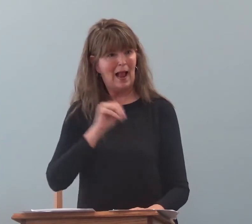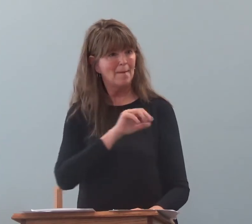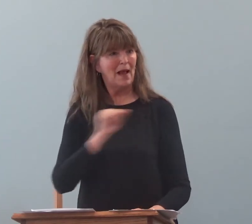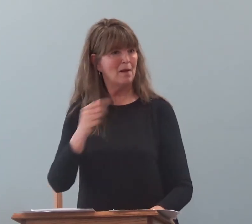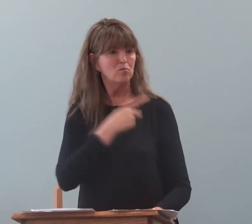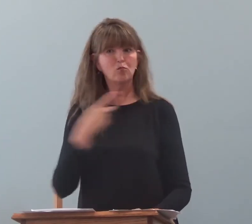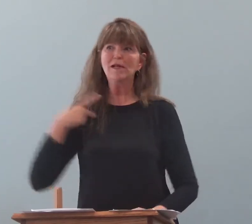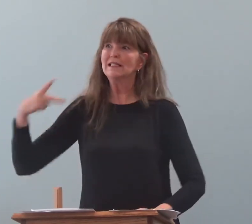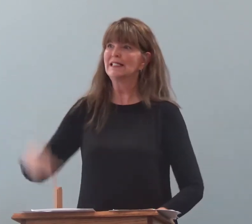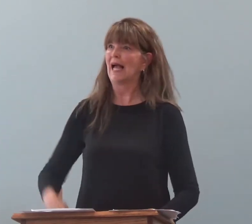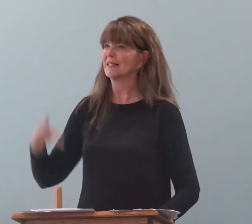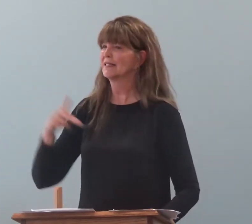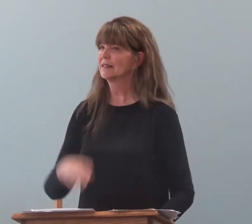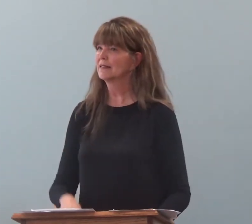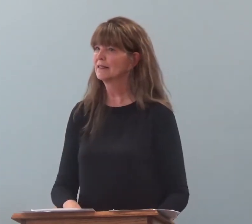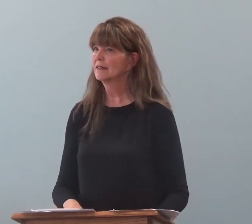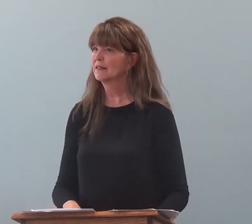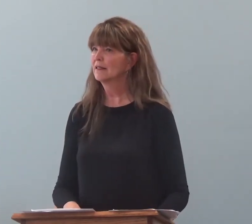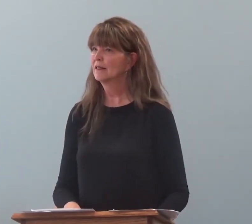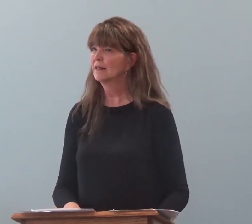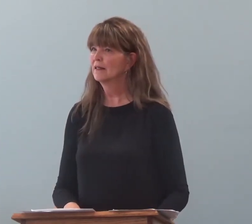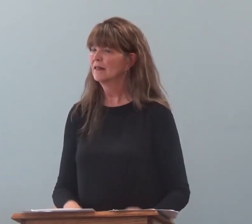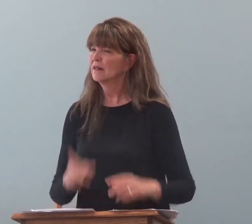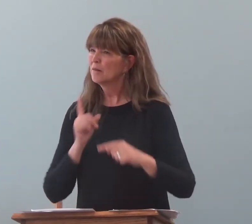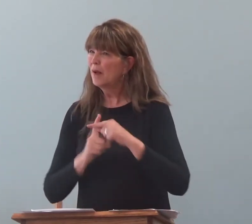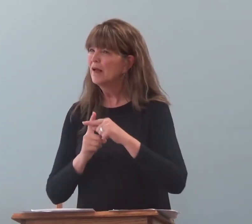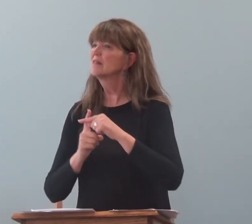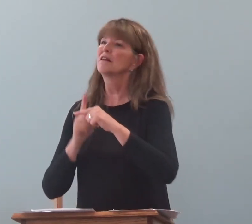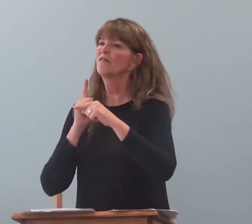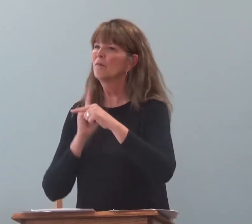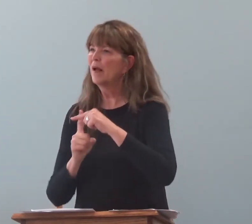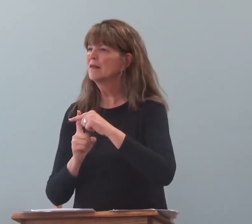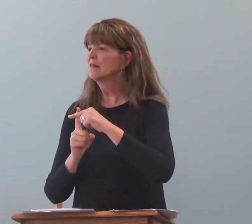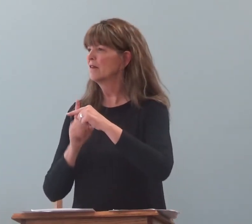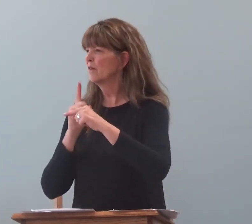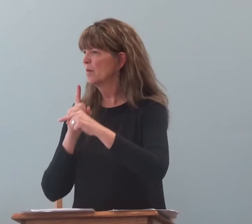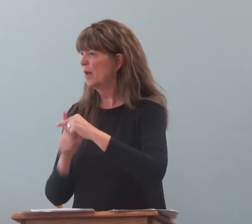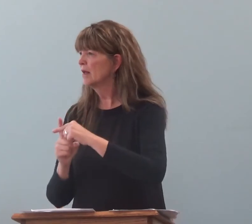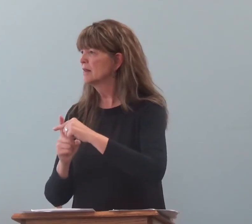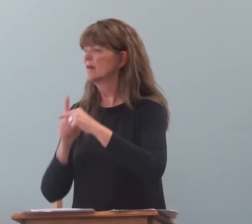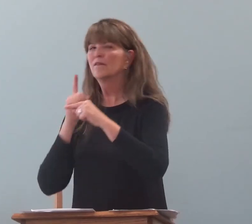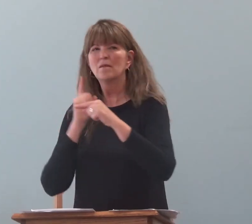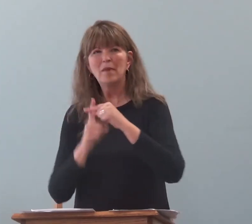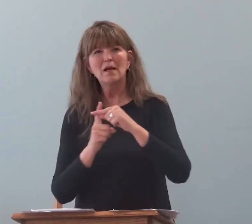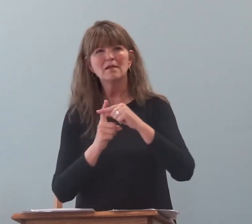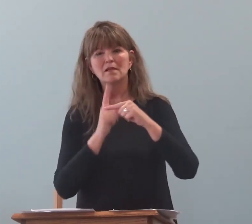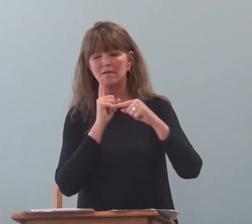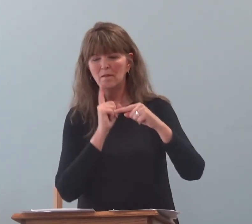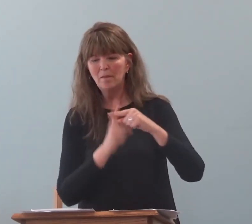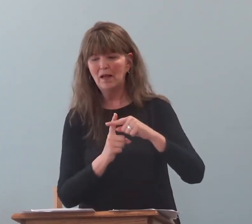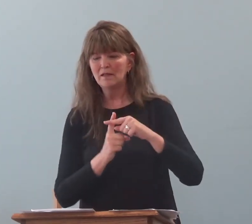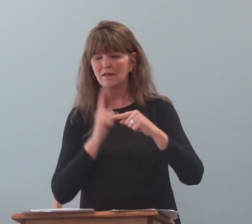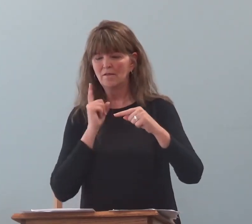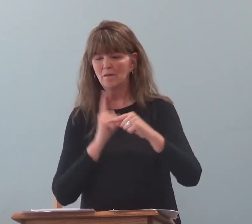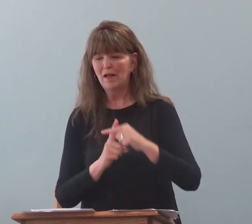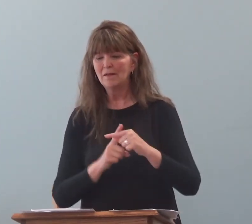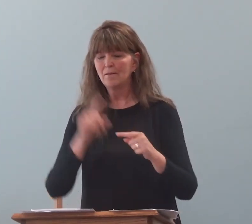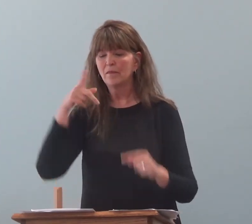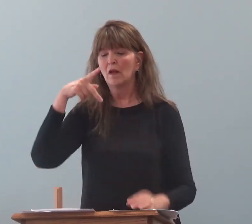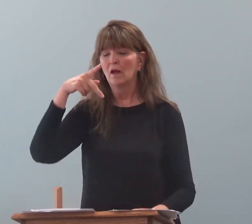she is beautiful and unique and made in the image of God, and her name has been changed to Sarah,